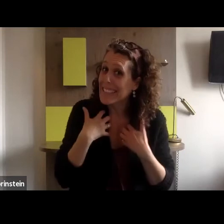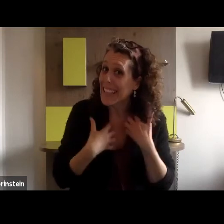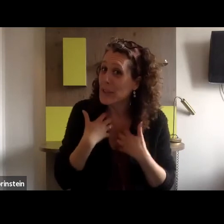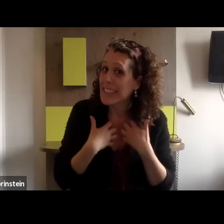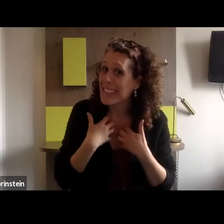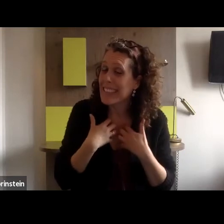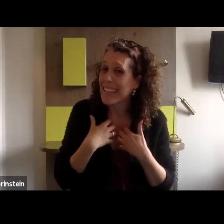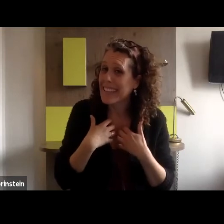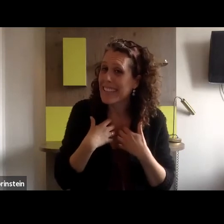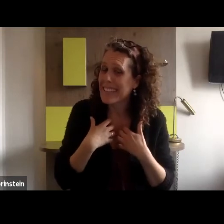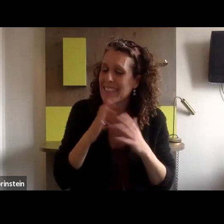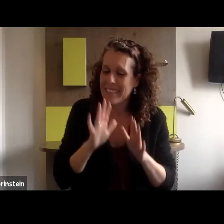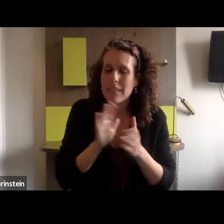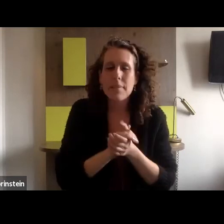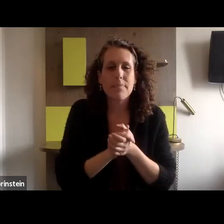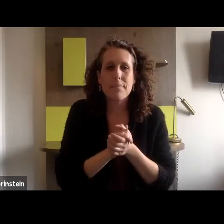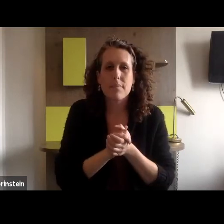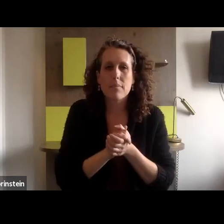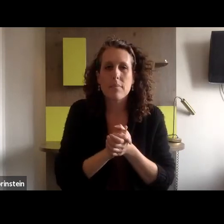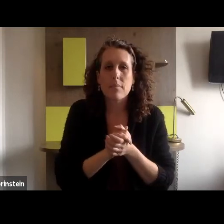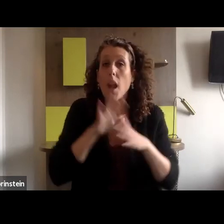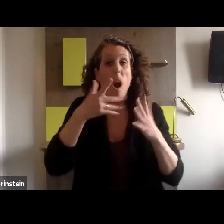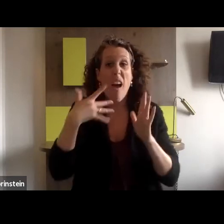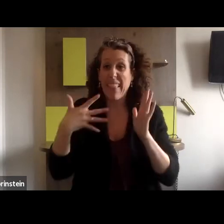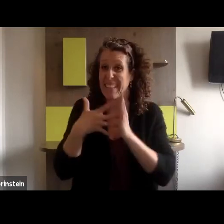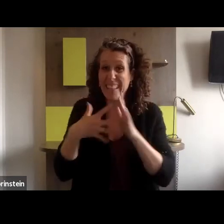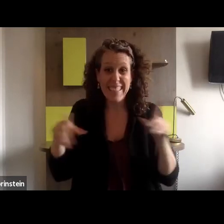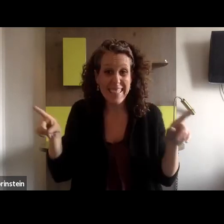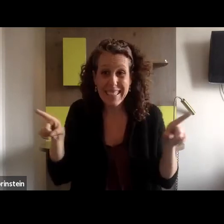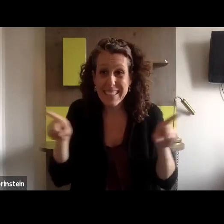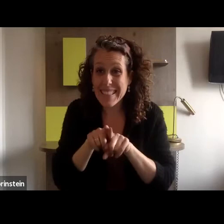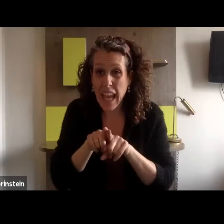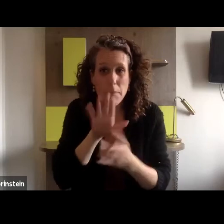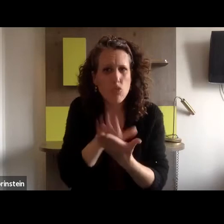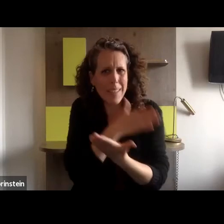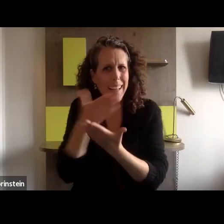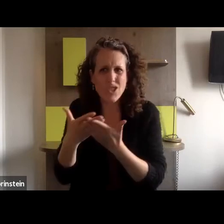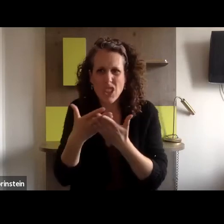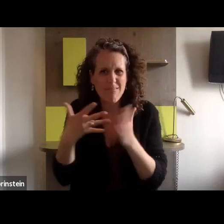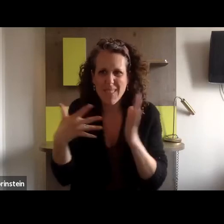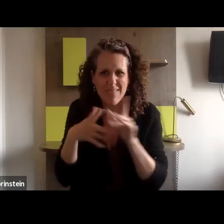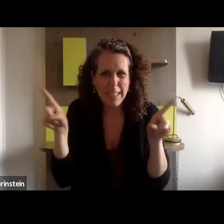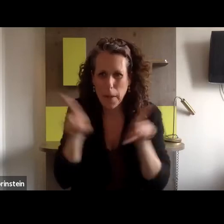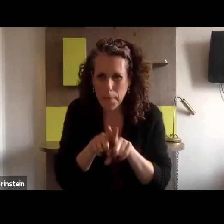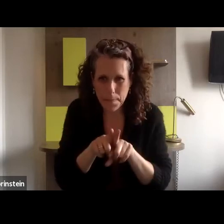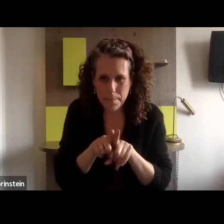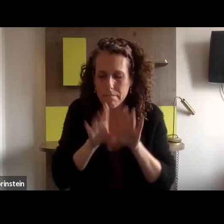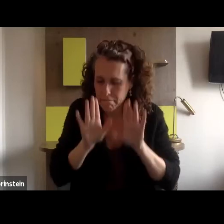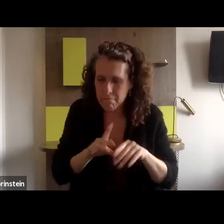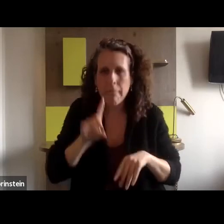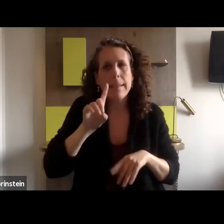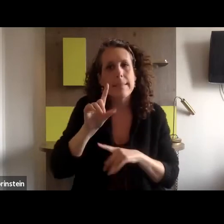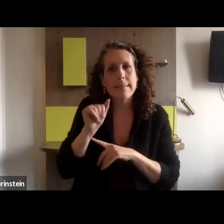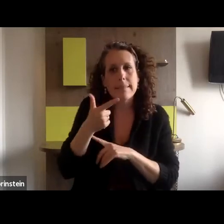that. So what we did is it's the same test. It's this translation test. We collected data